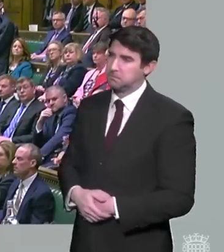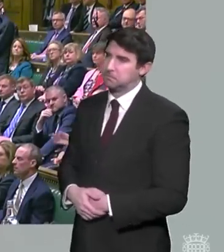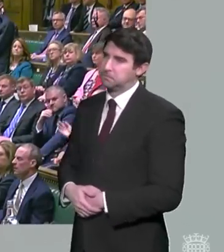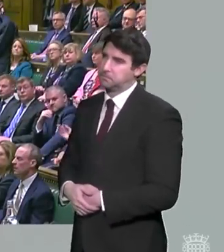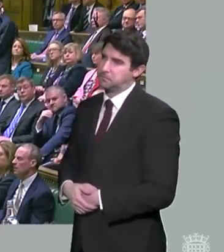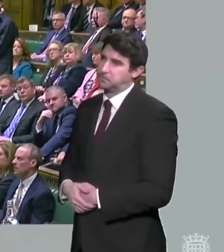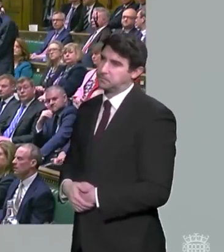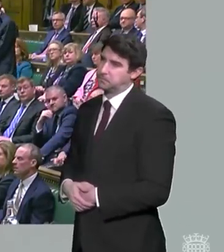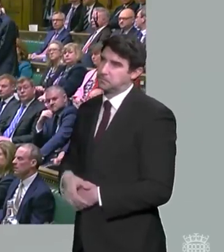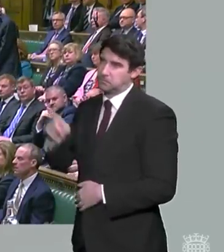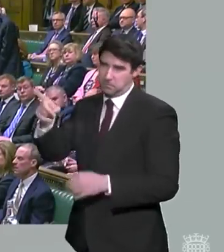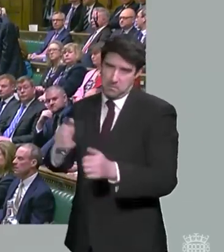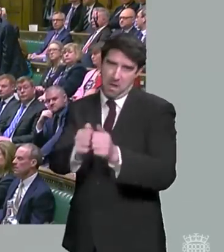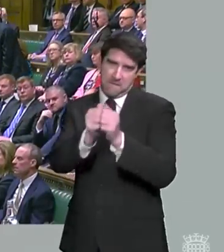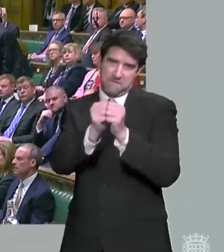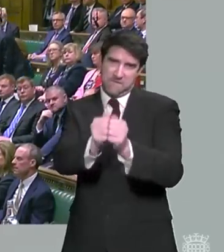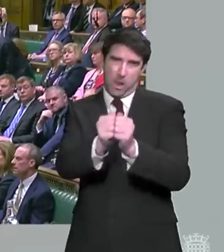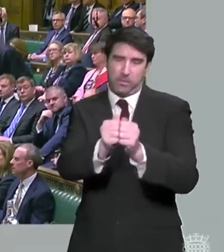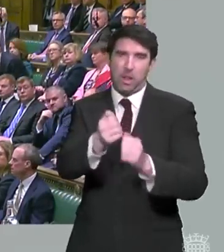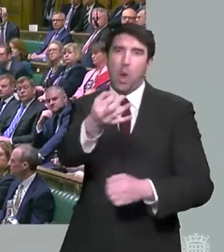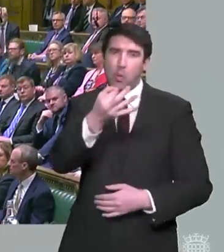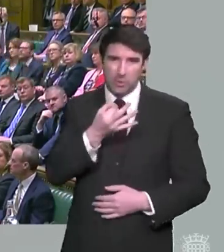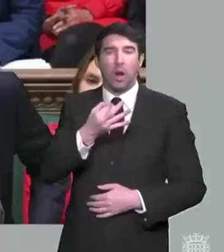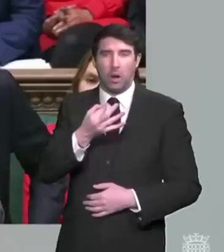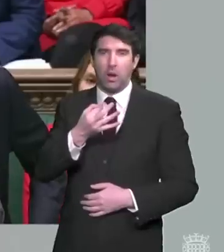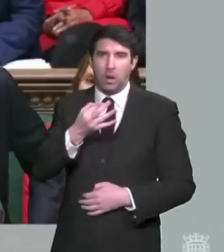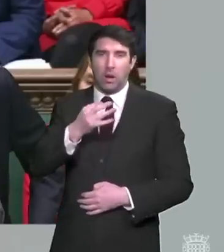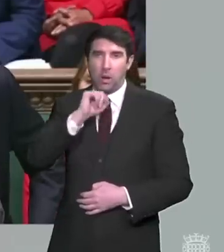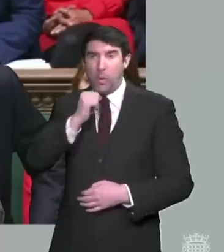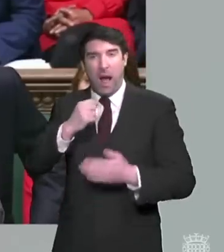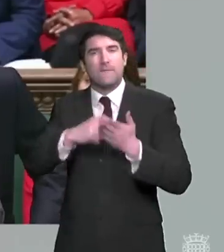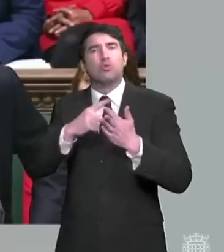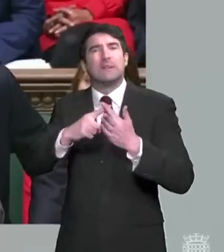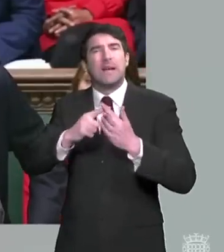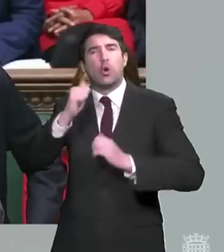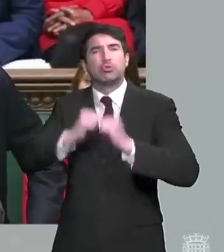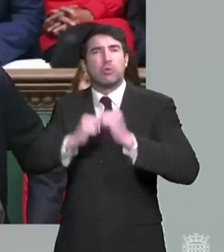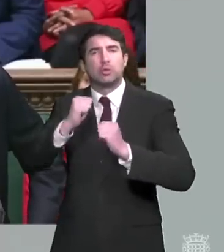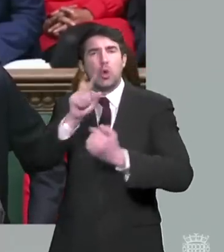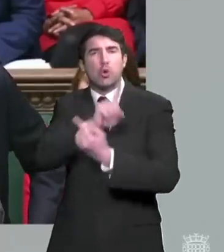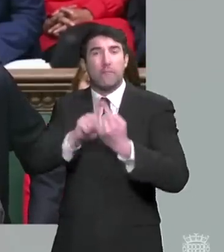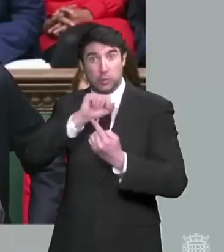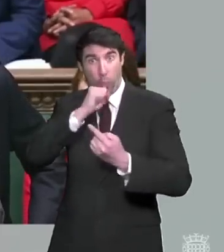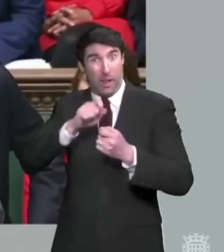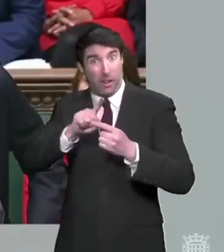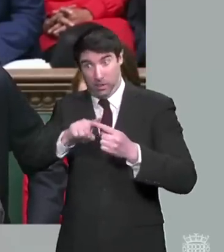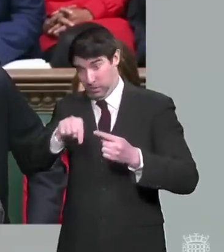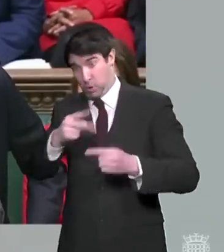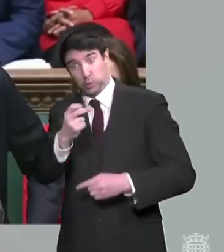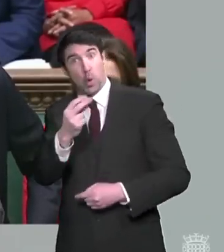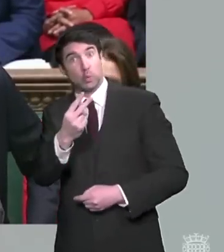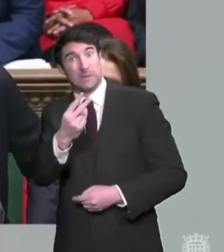excellent point, and as we look forward to hosting the Reconstruction Conference for Ukraine later this year, I'll make sure to take up his suggestion and involve all